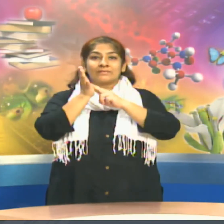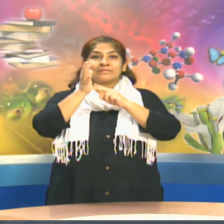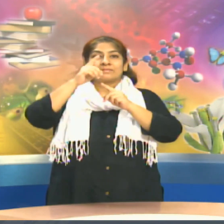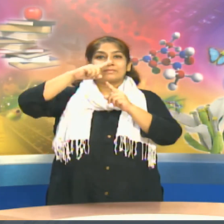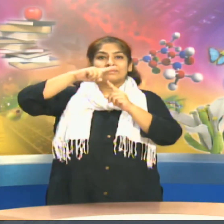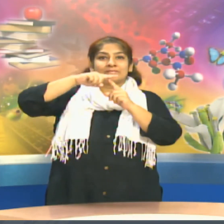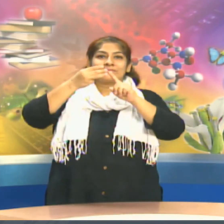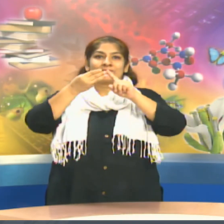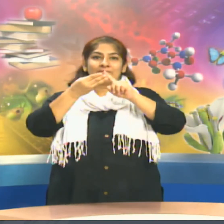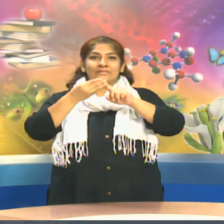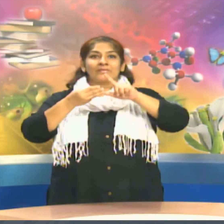is